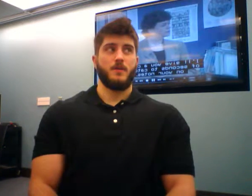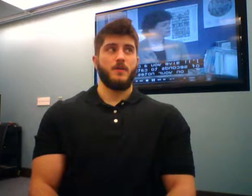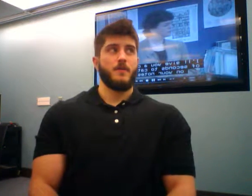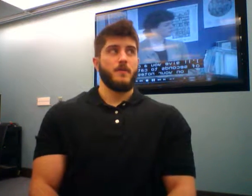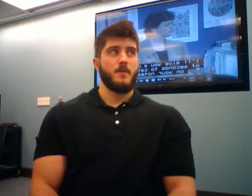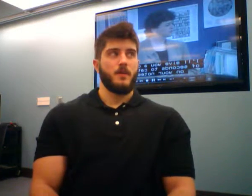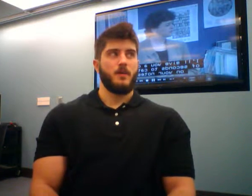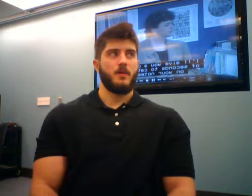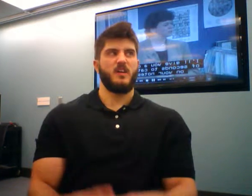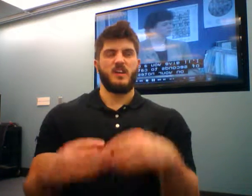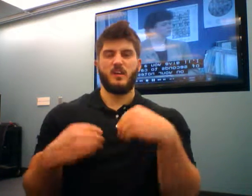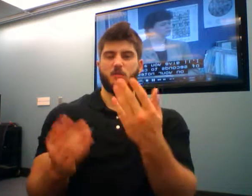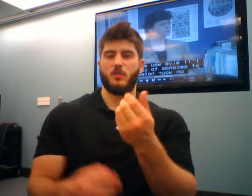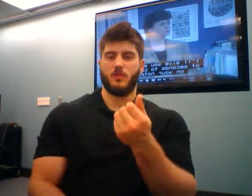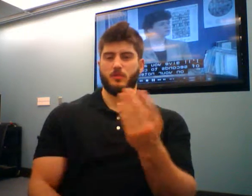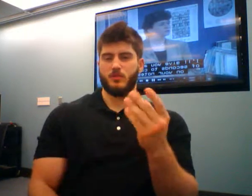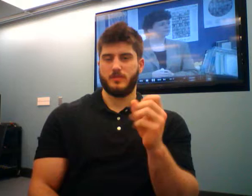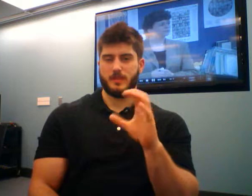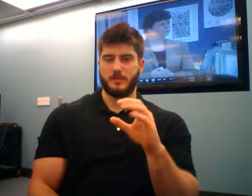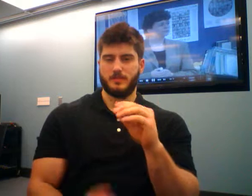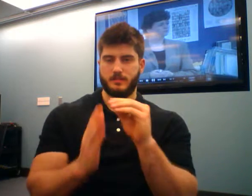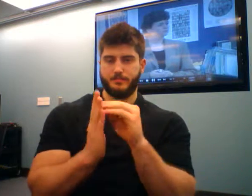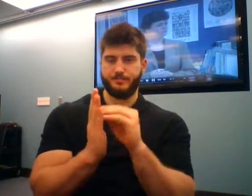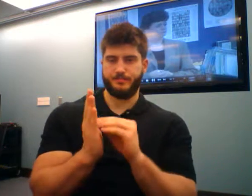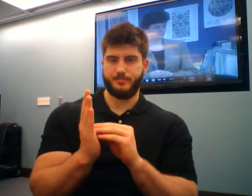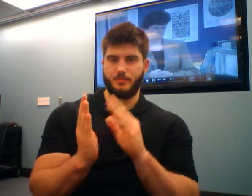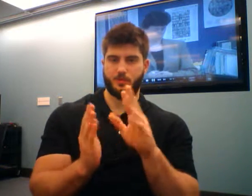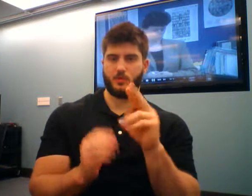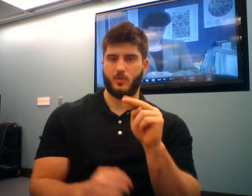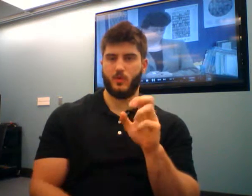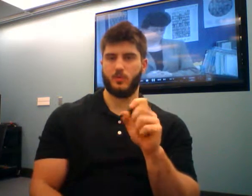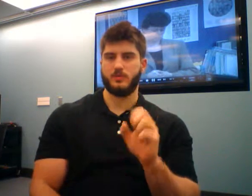Just a couple seconds to press up on your notes.